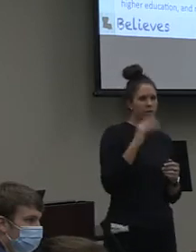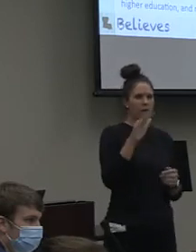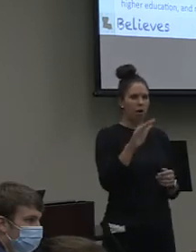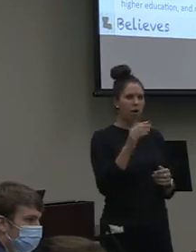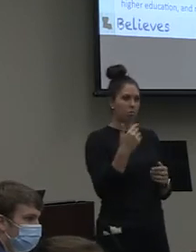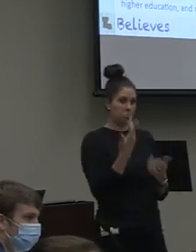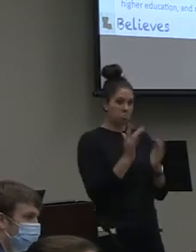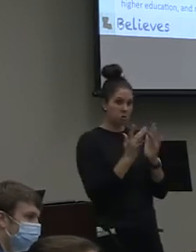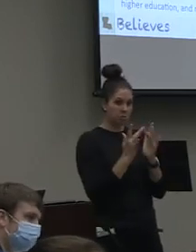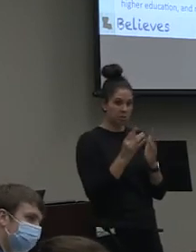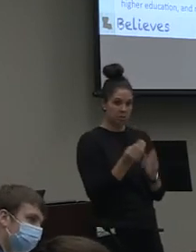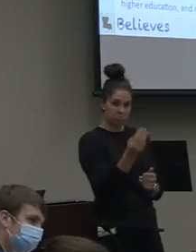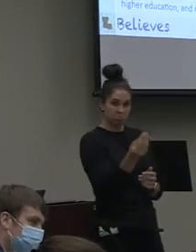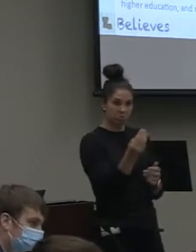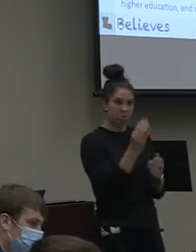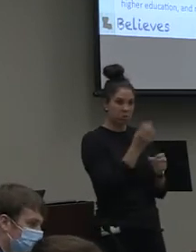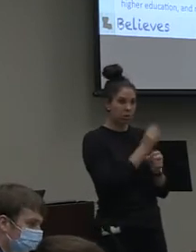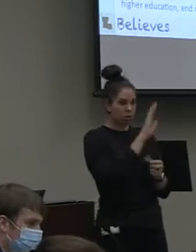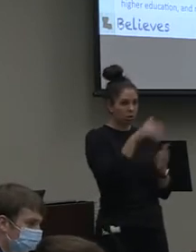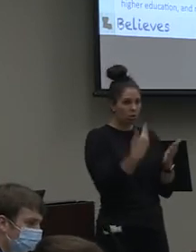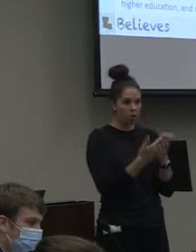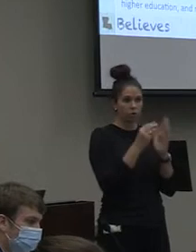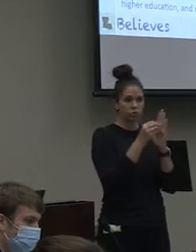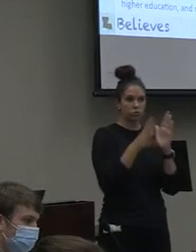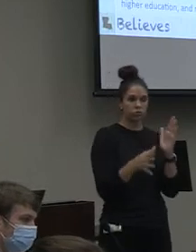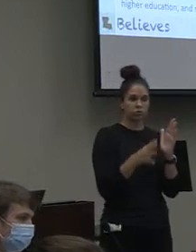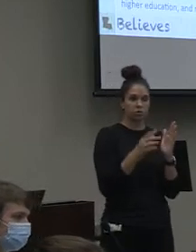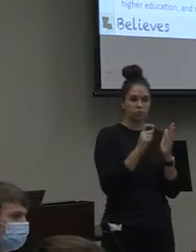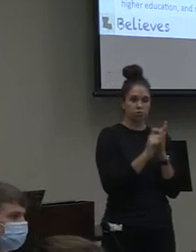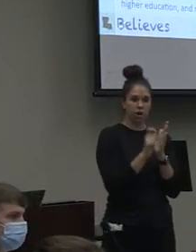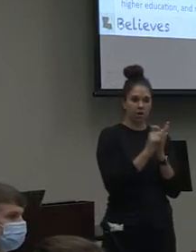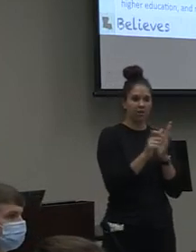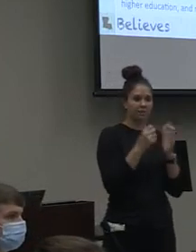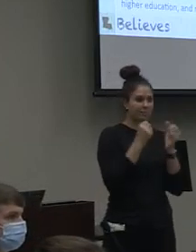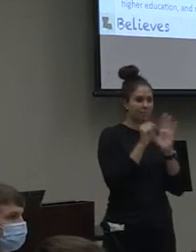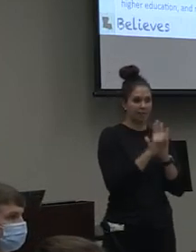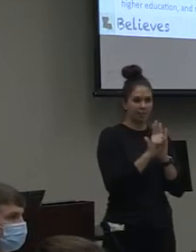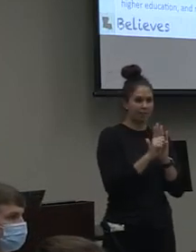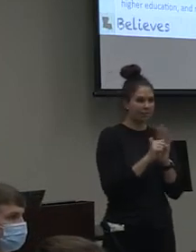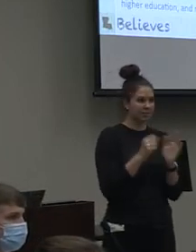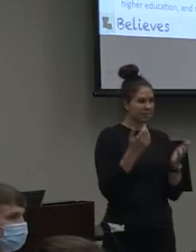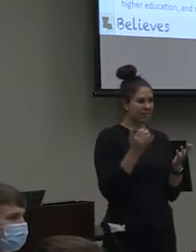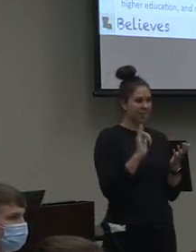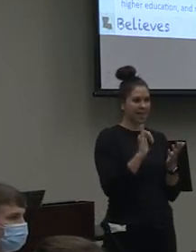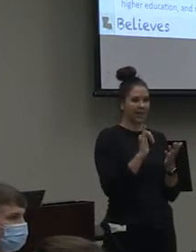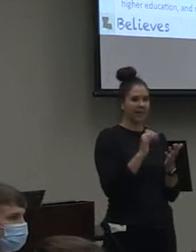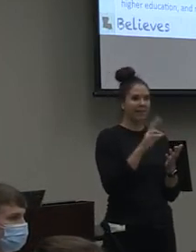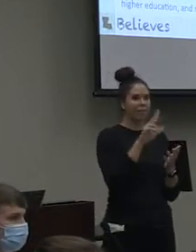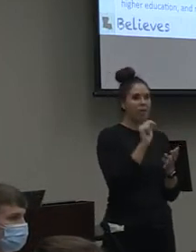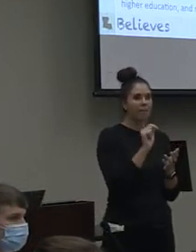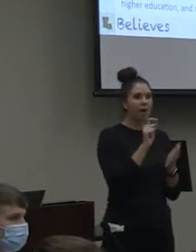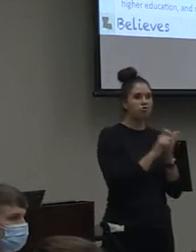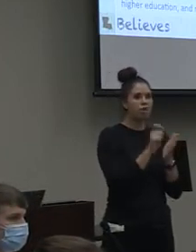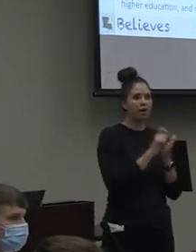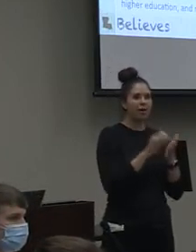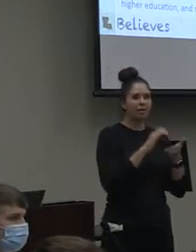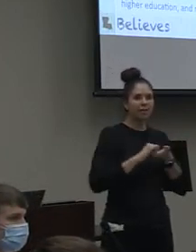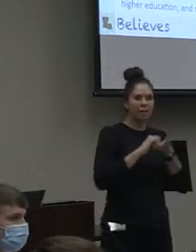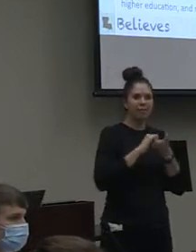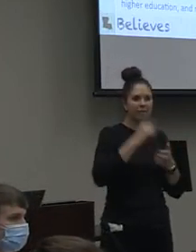website that you can get all the student writing samples that you can dream of, the Vermont Writing Collaborative, for example. And that was